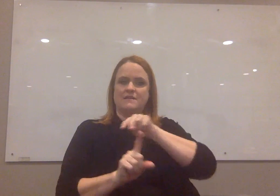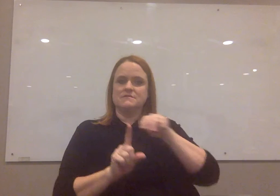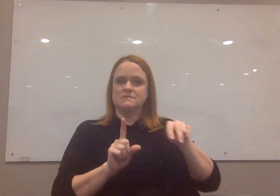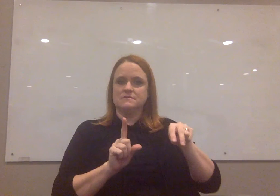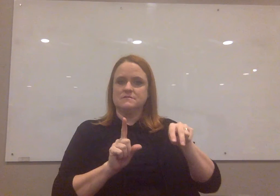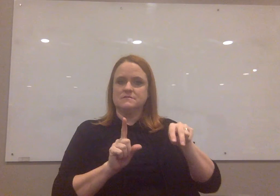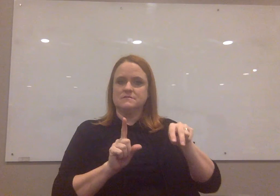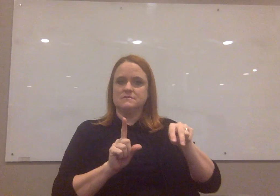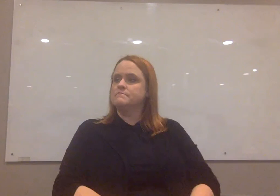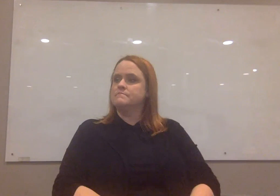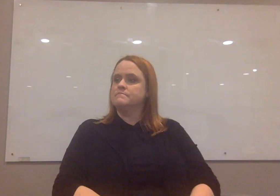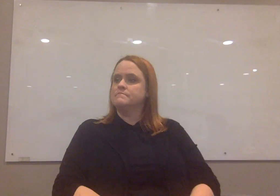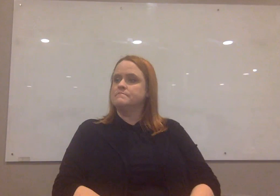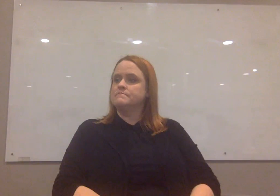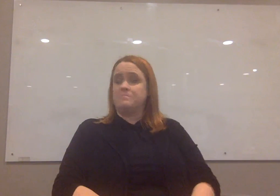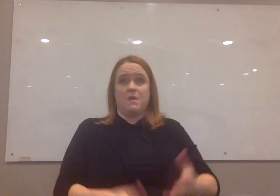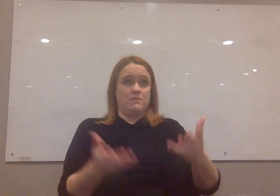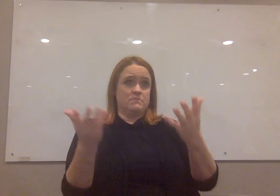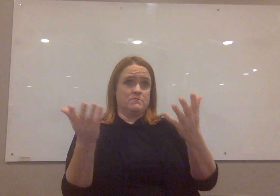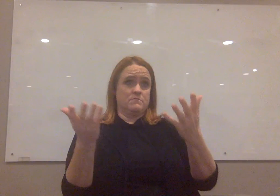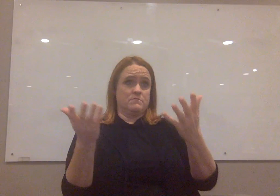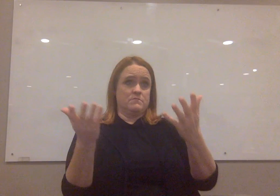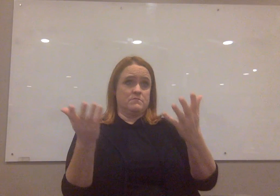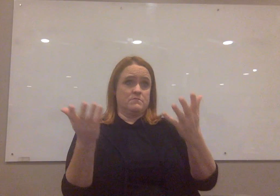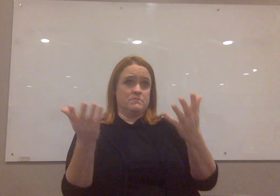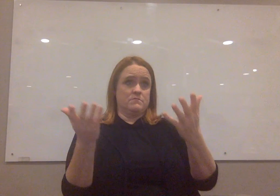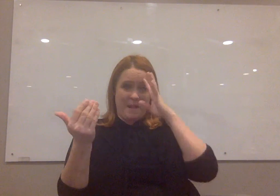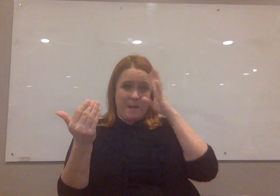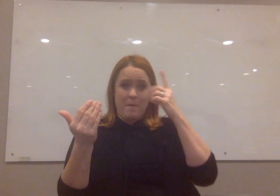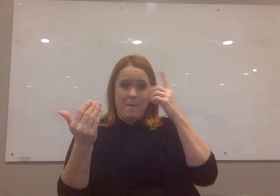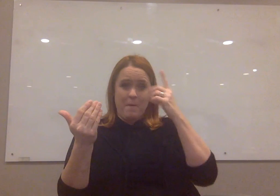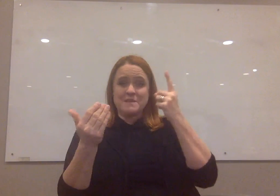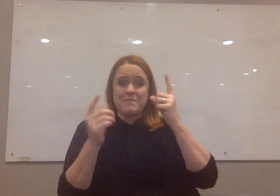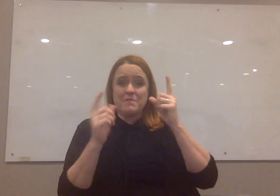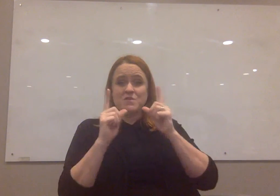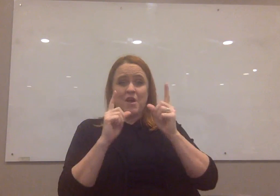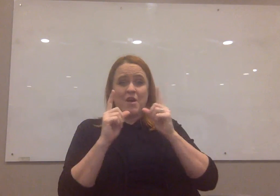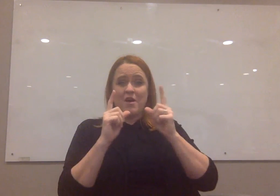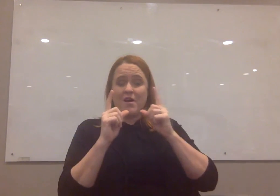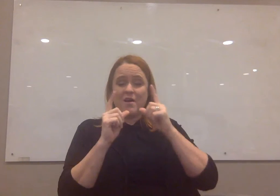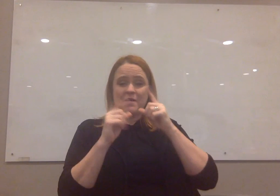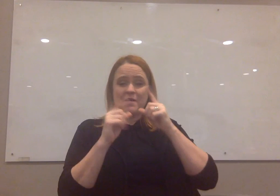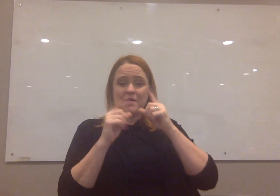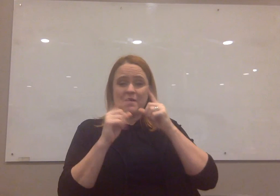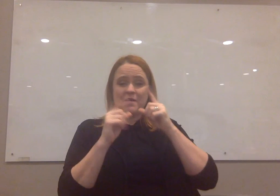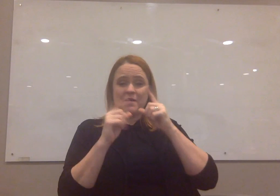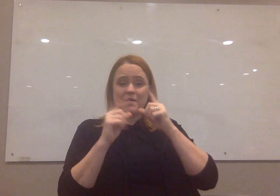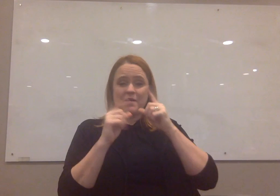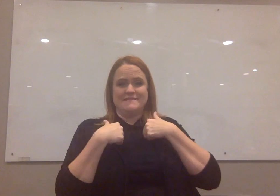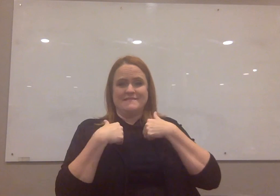But I'm looking at, you guys need to come up with something to talk about. Otherwise, it's just me talking and all these things. I know. Well,